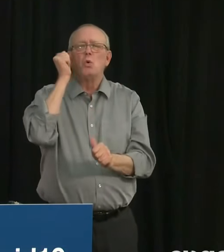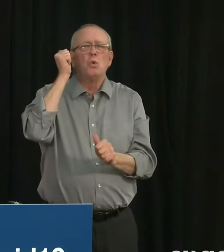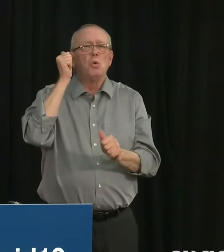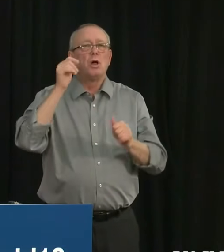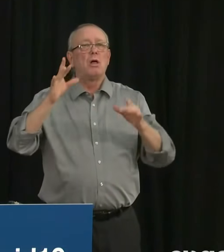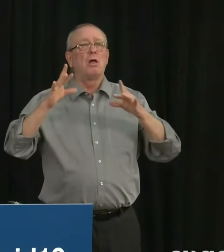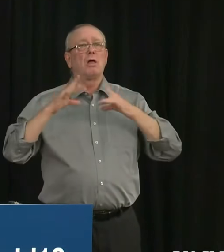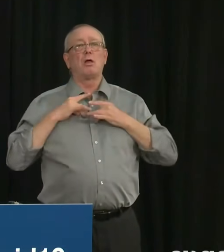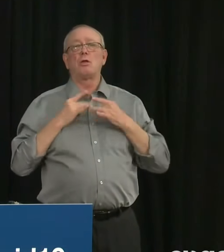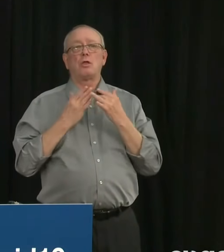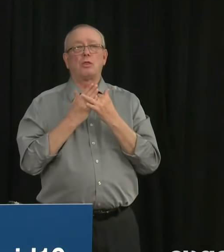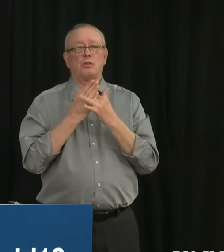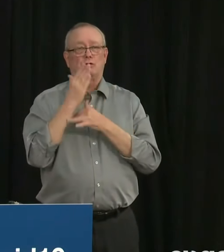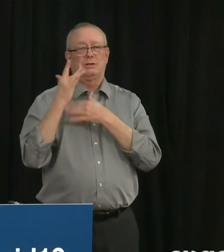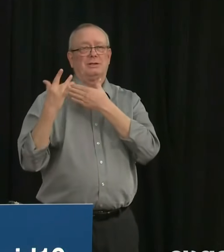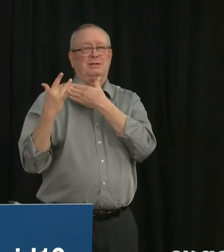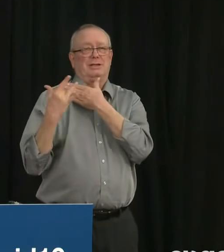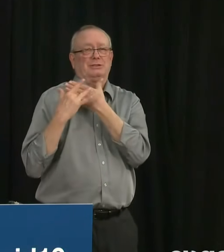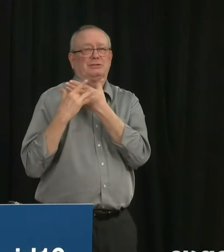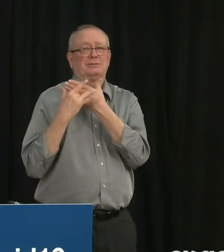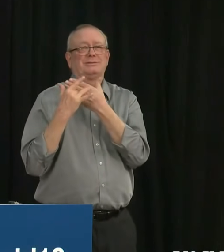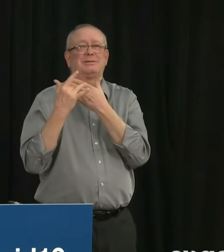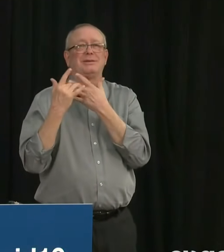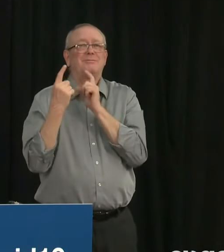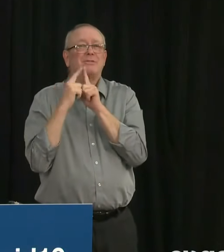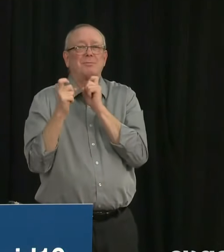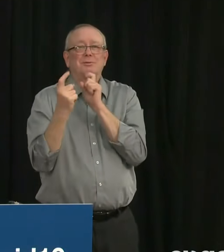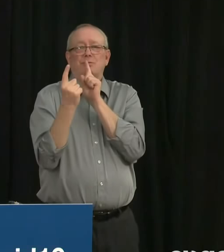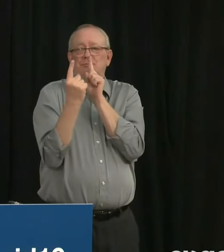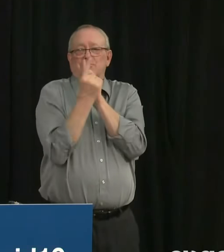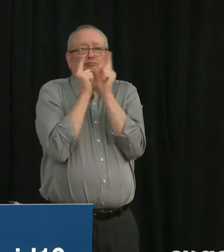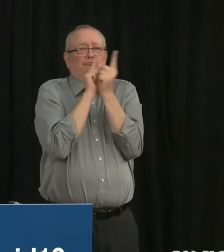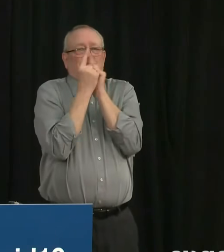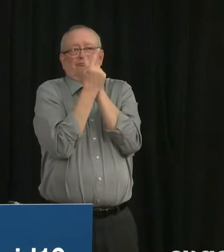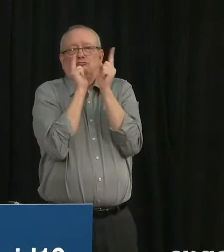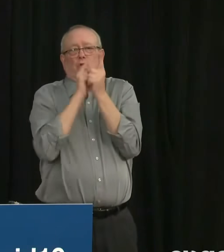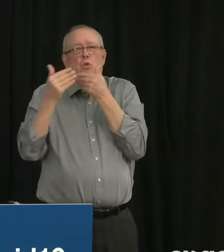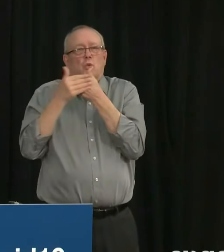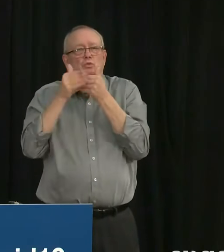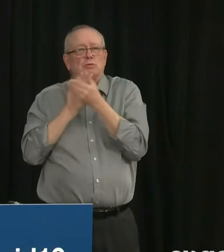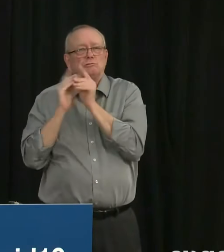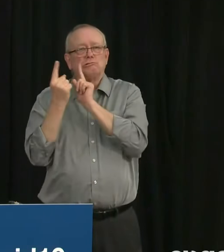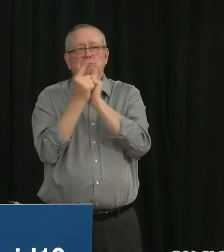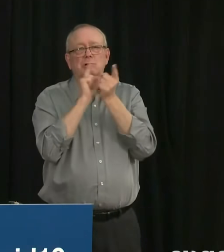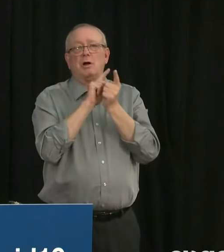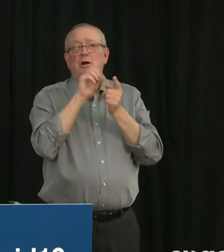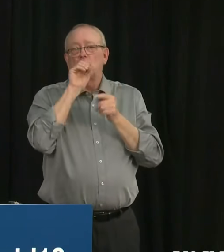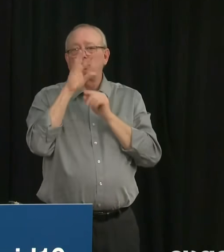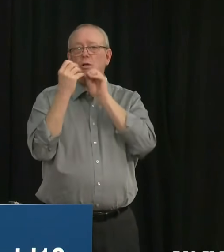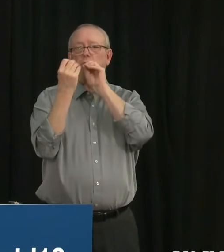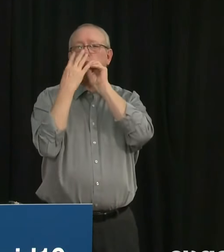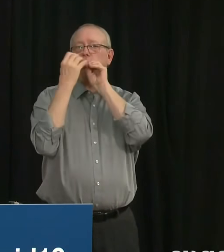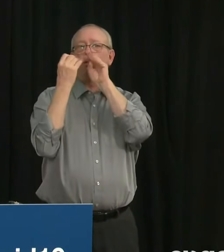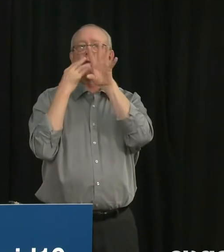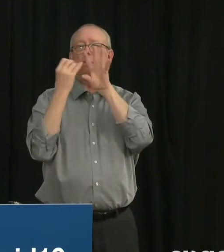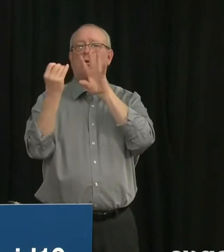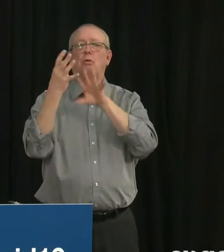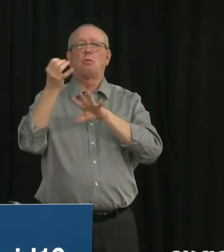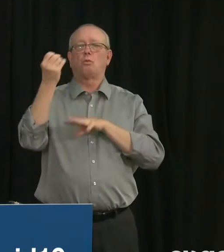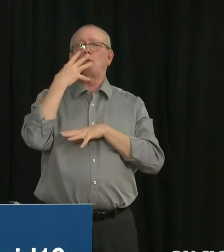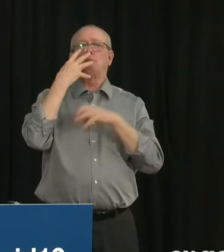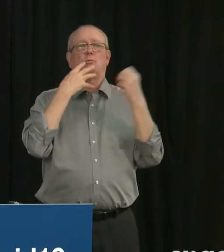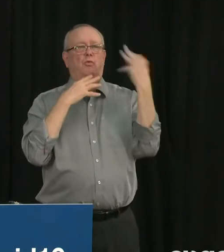respiratory droplets that happen when people are in close, unprotected contact within 2 meters. Since early